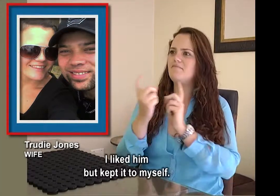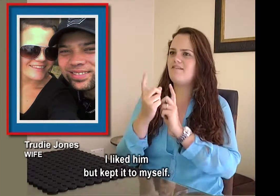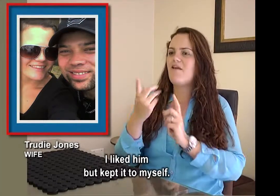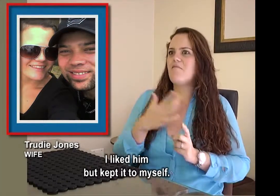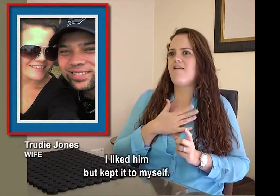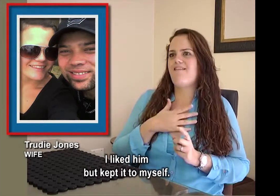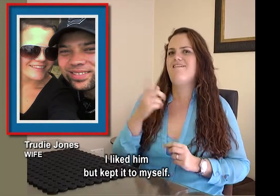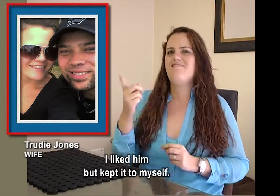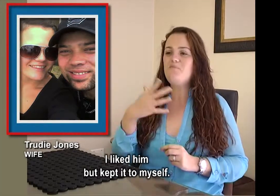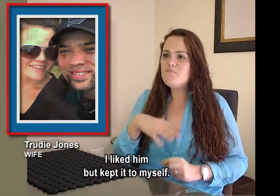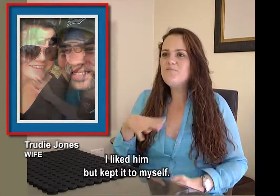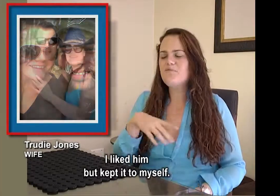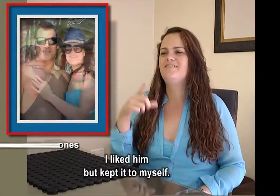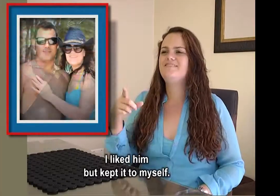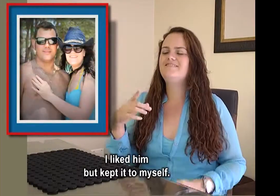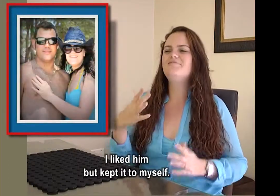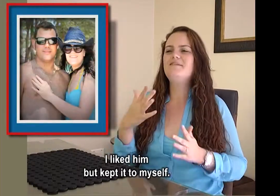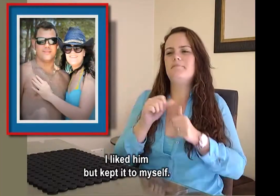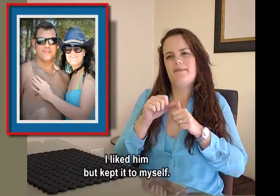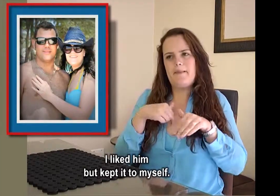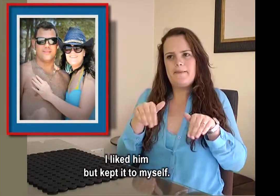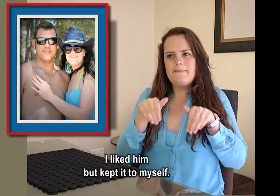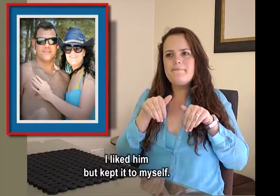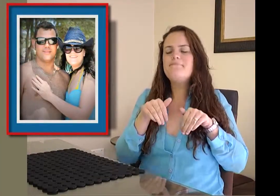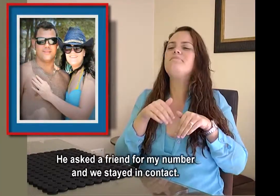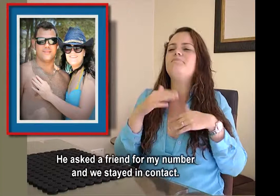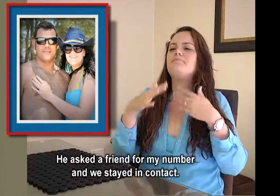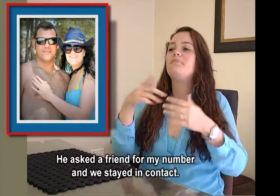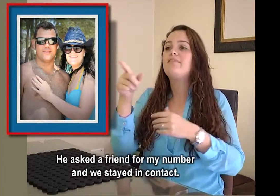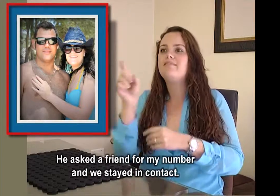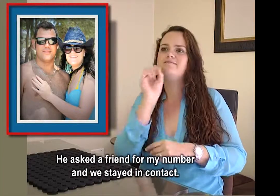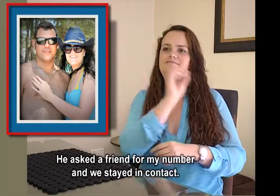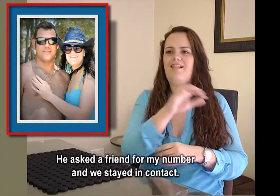I liked him, but kept it to myself. He asked a friend for my number,